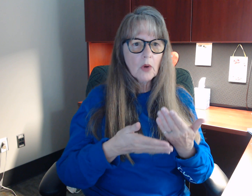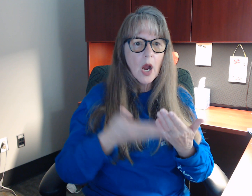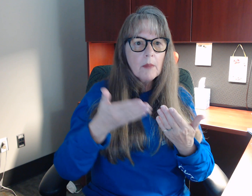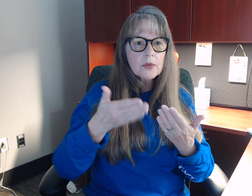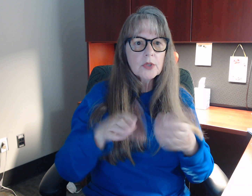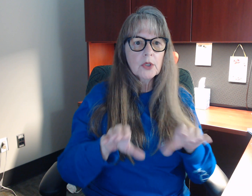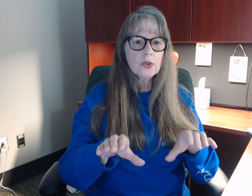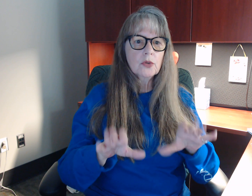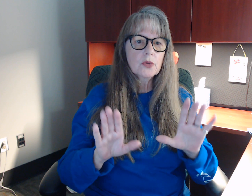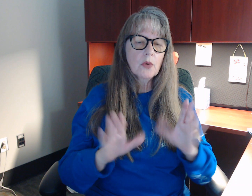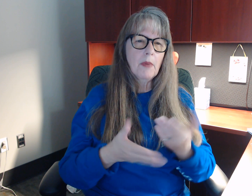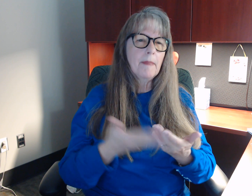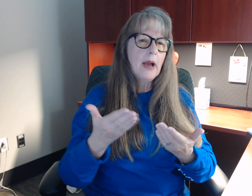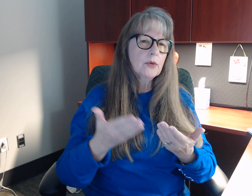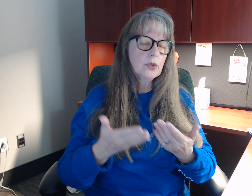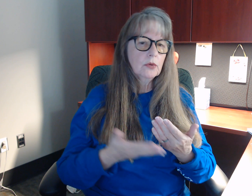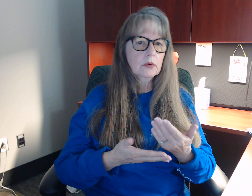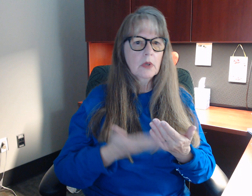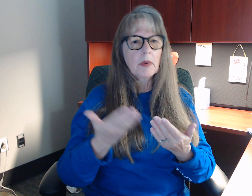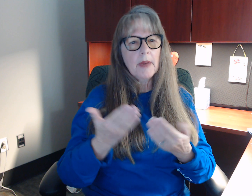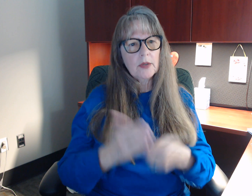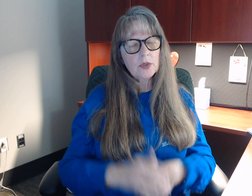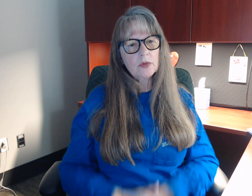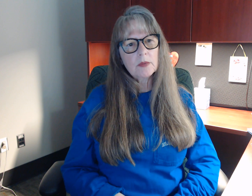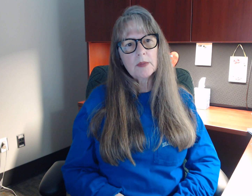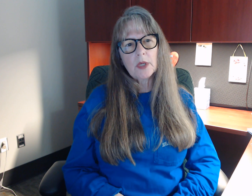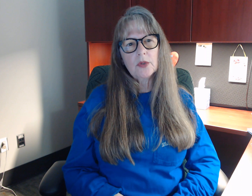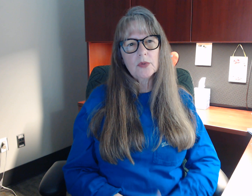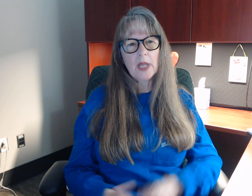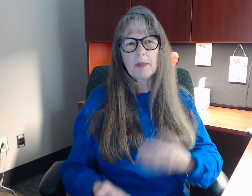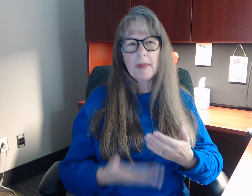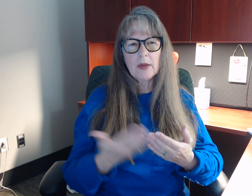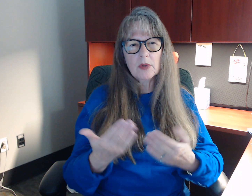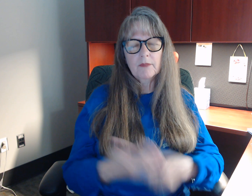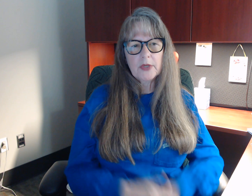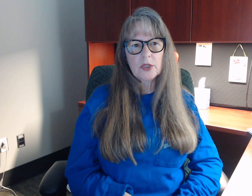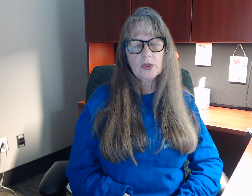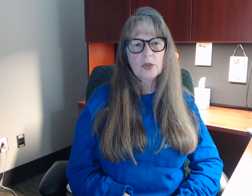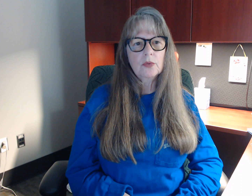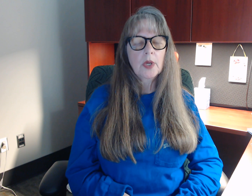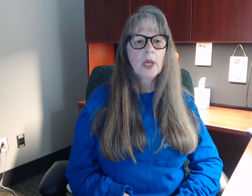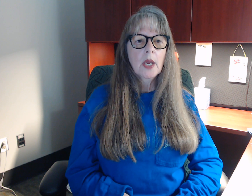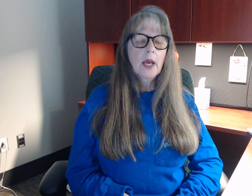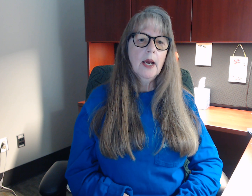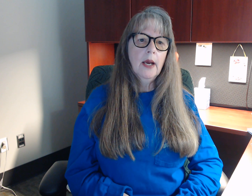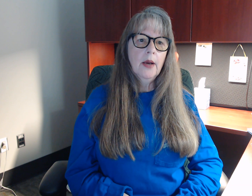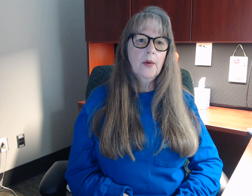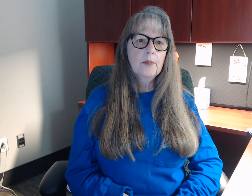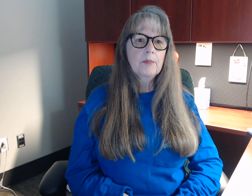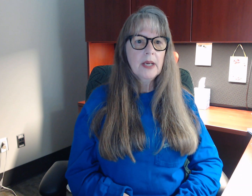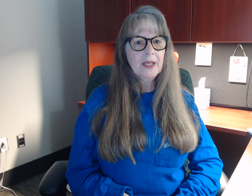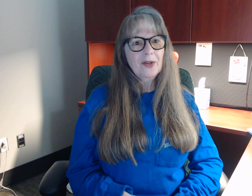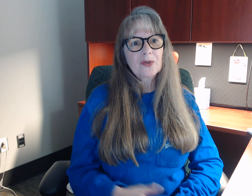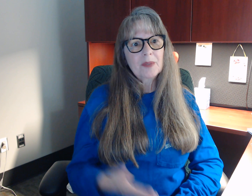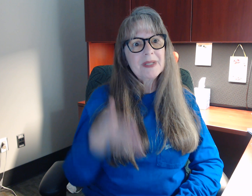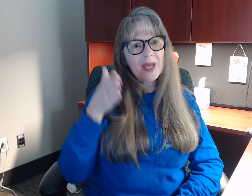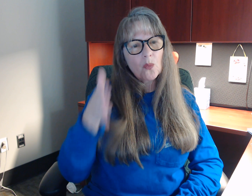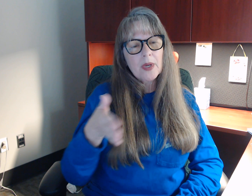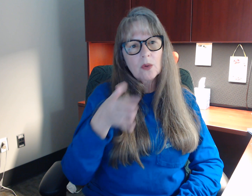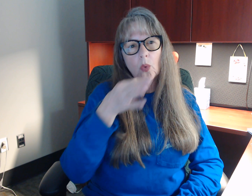almost going to do, so I'm about to. Sometimes I'll use that, I'm about to, I'm fixing to. But it usually means I will, or